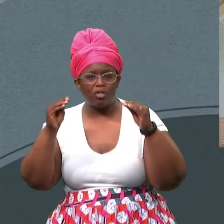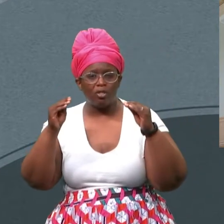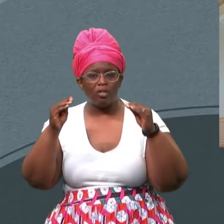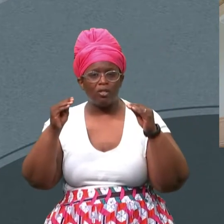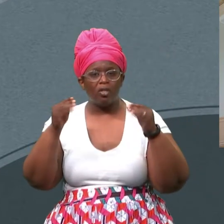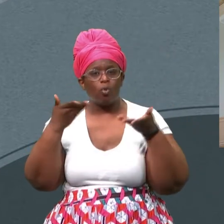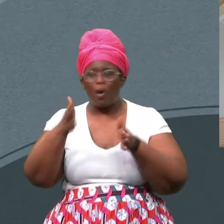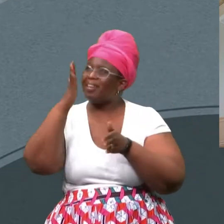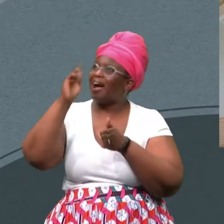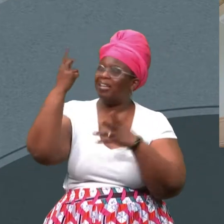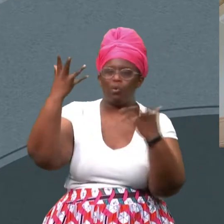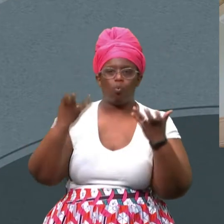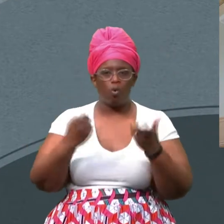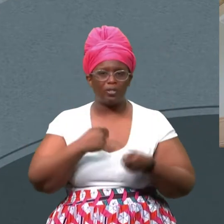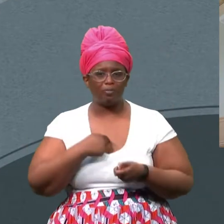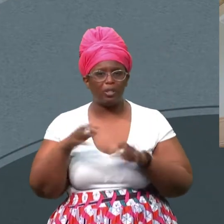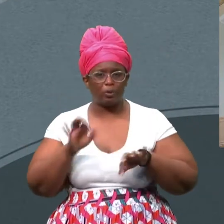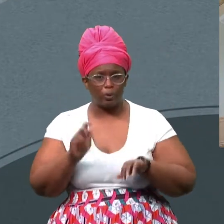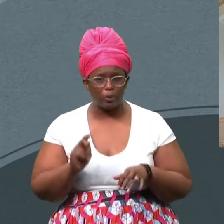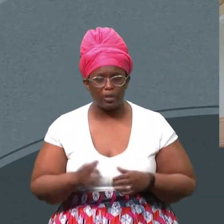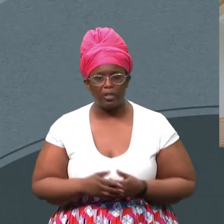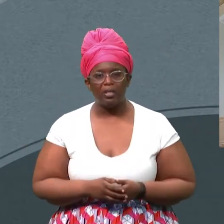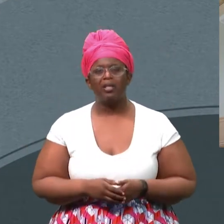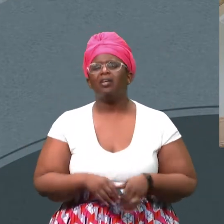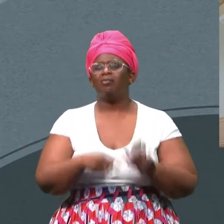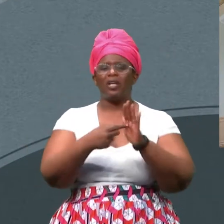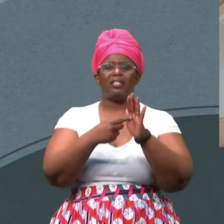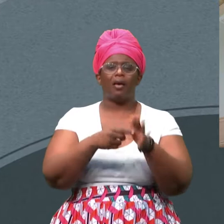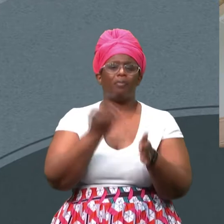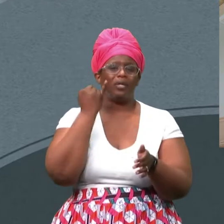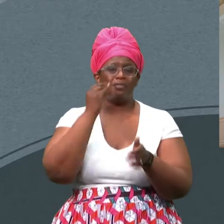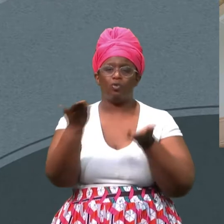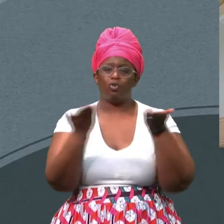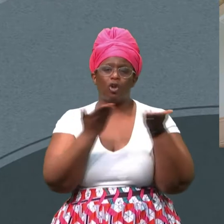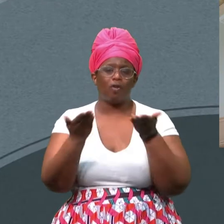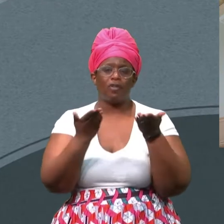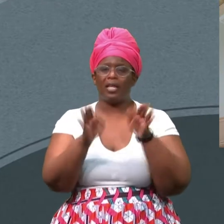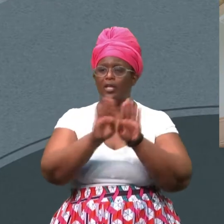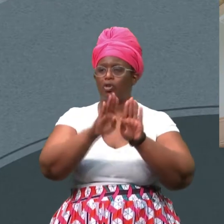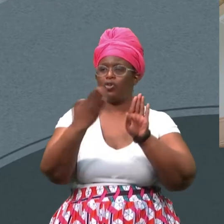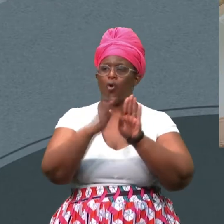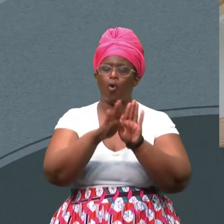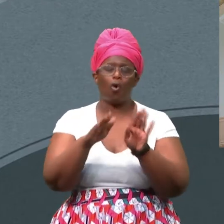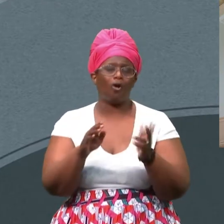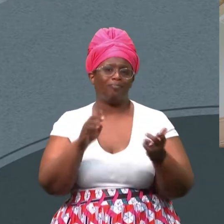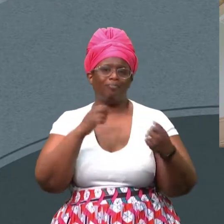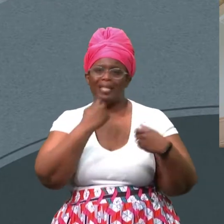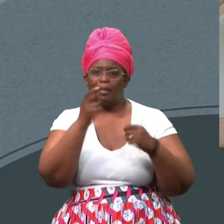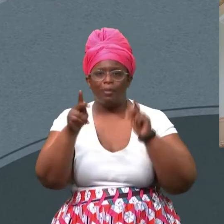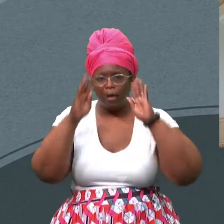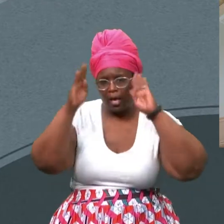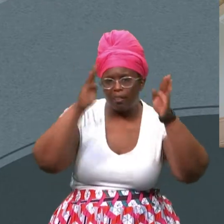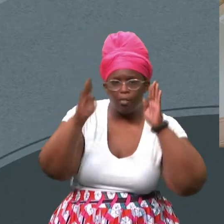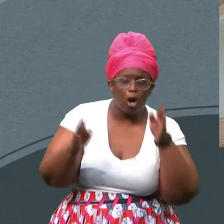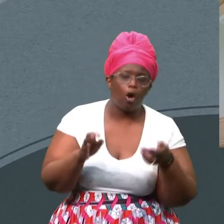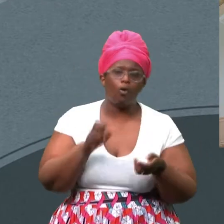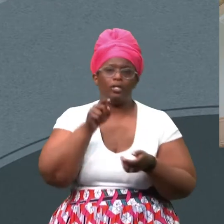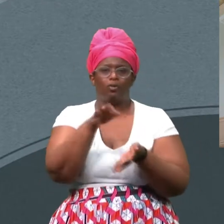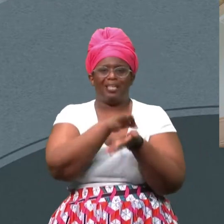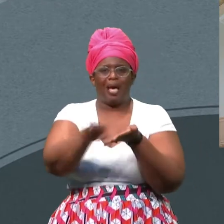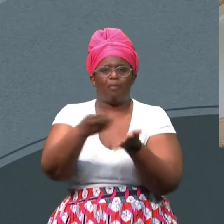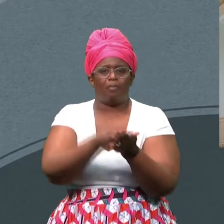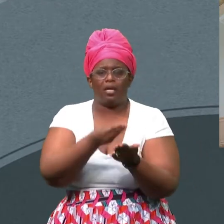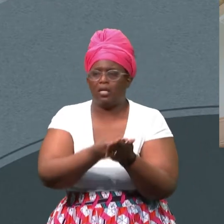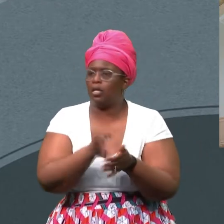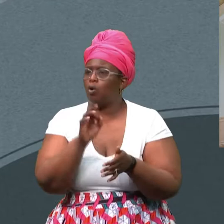than if you're standing at the door greeting. No different than if you're in the finance room counting the money. No different than you're at a drum set,